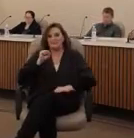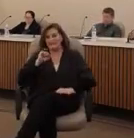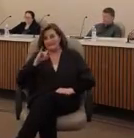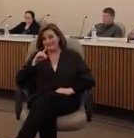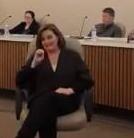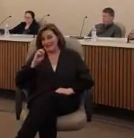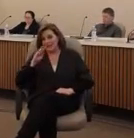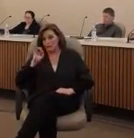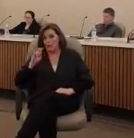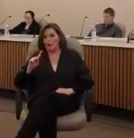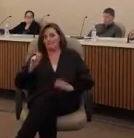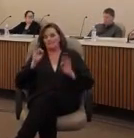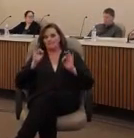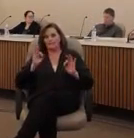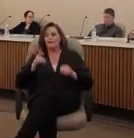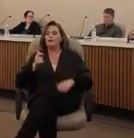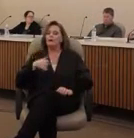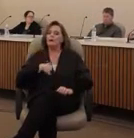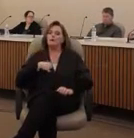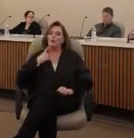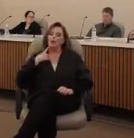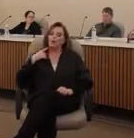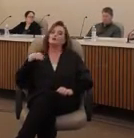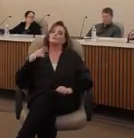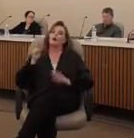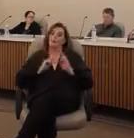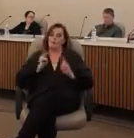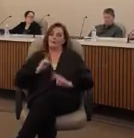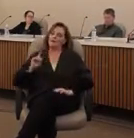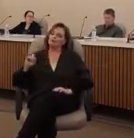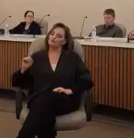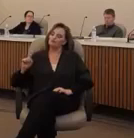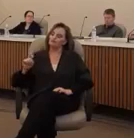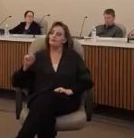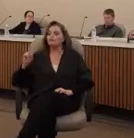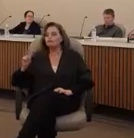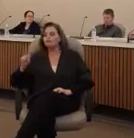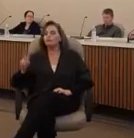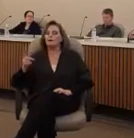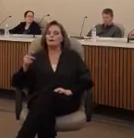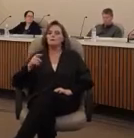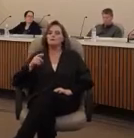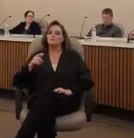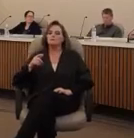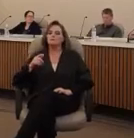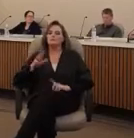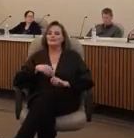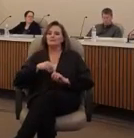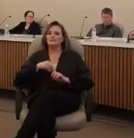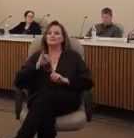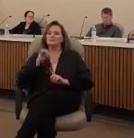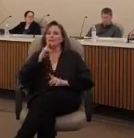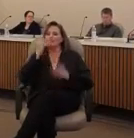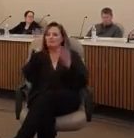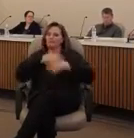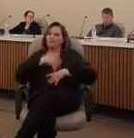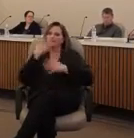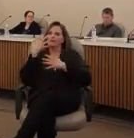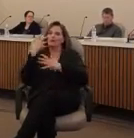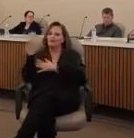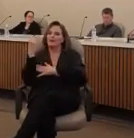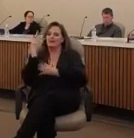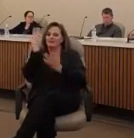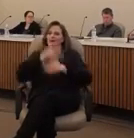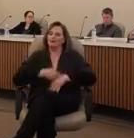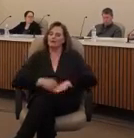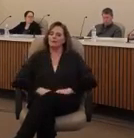dangerous for people to walk along, especially when it's dark. That would be very helpful to trying to